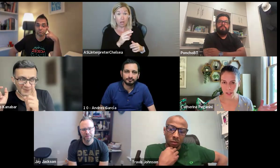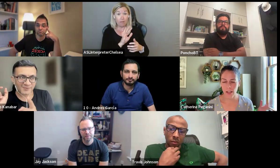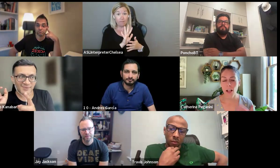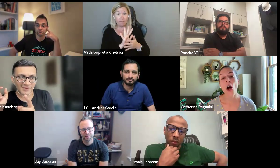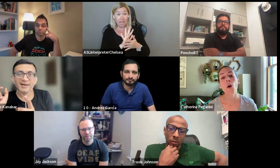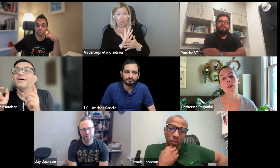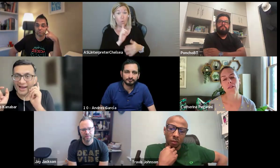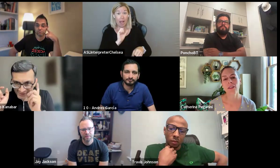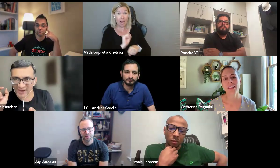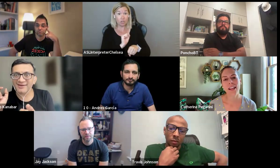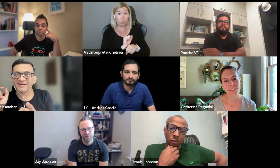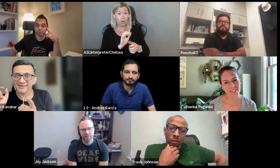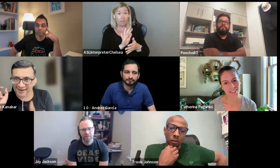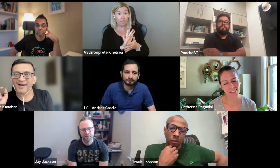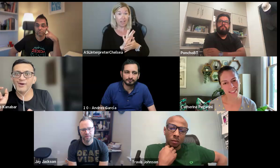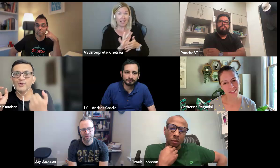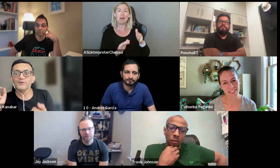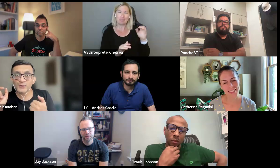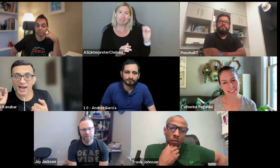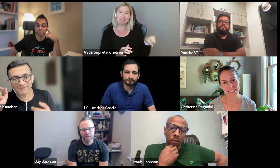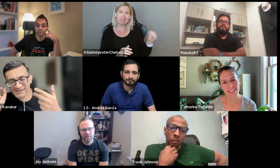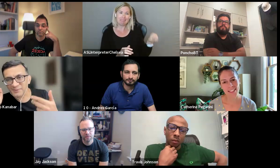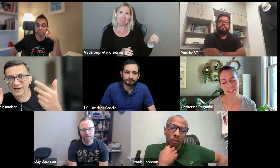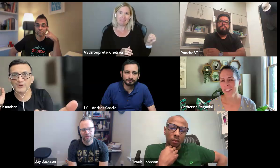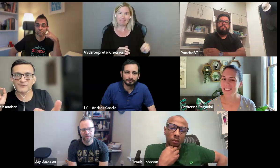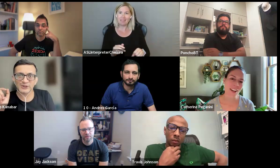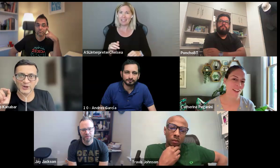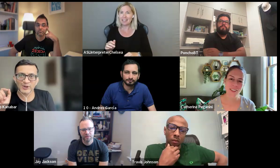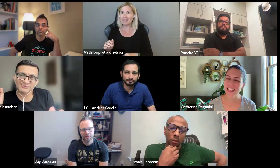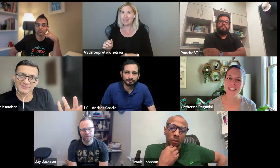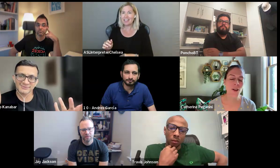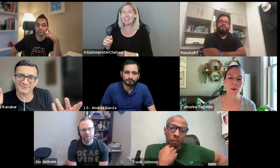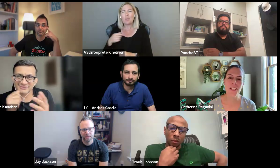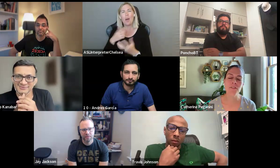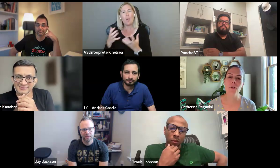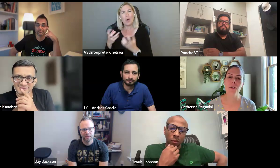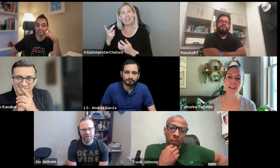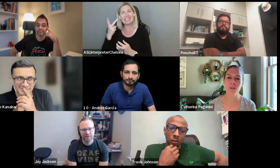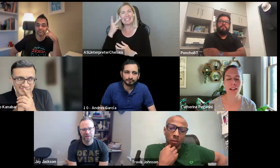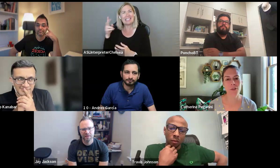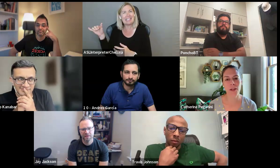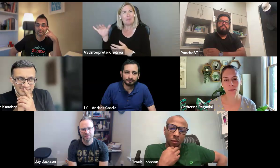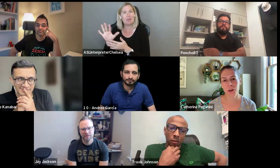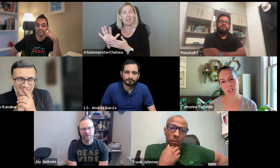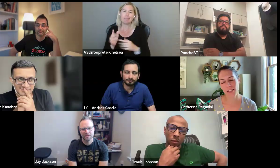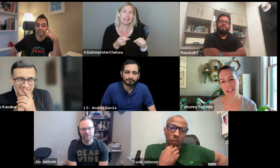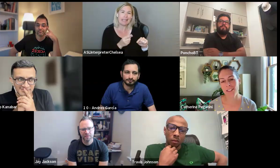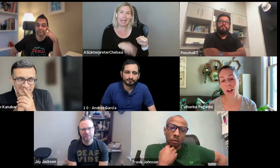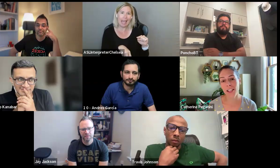Yeah. Oh, yeah. Exactly. Yeah. So we could have the same kind of video. No, that's only for graduated projects. That's not